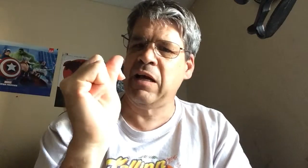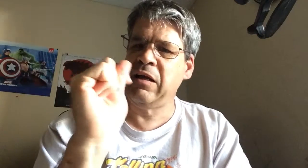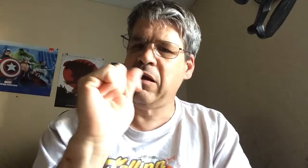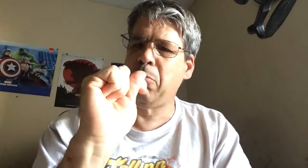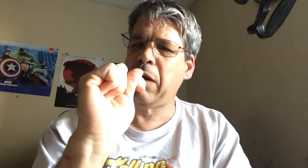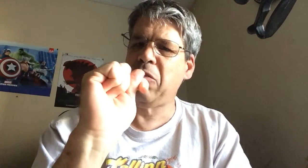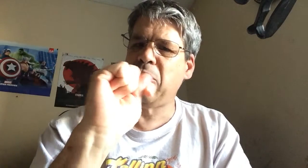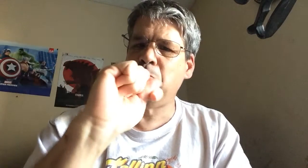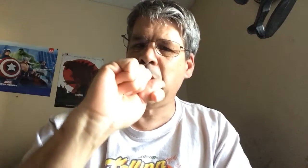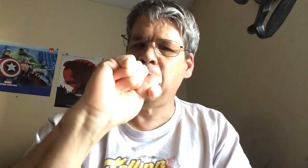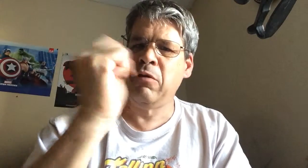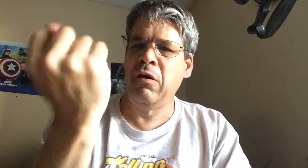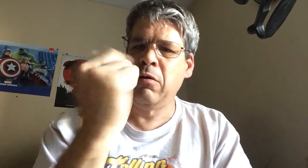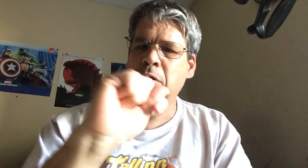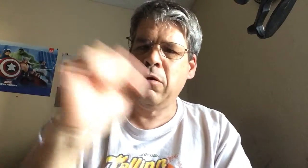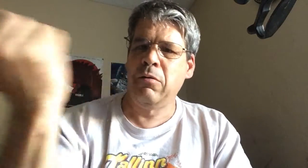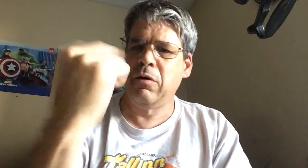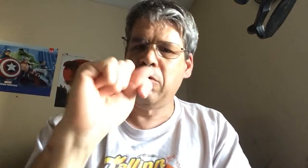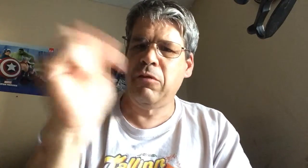and go bathroom and go see.